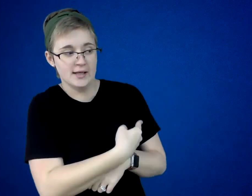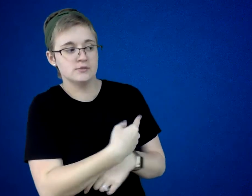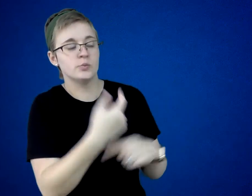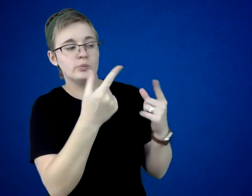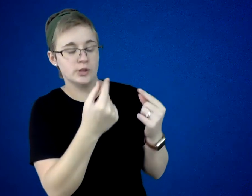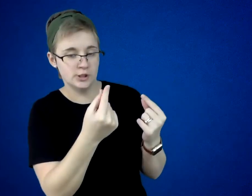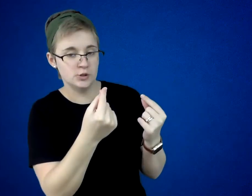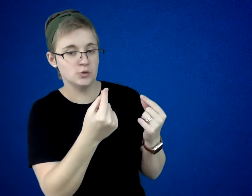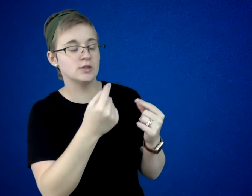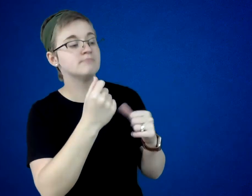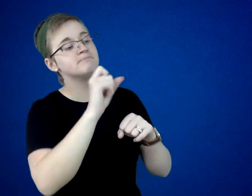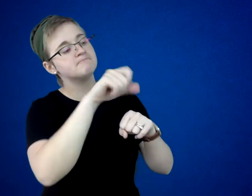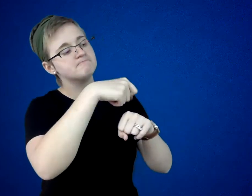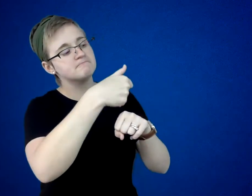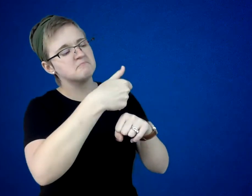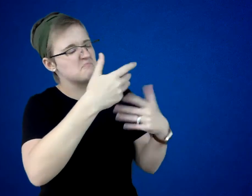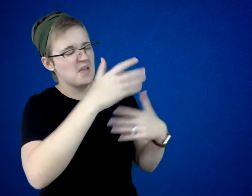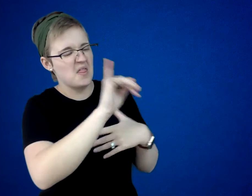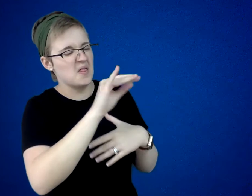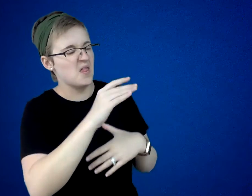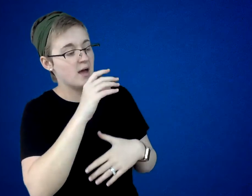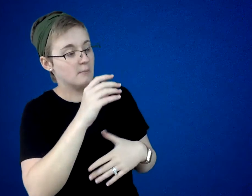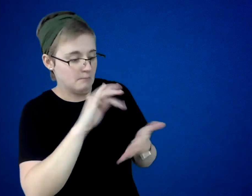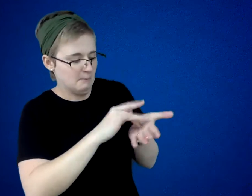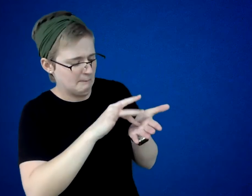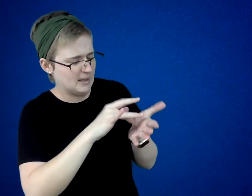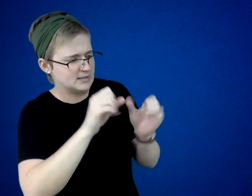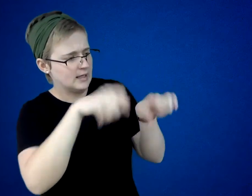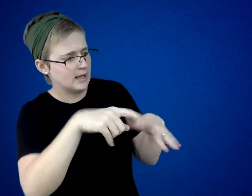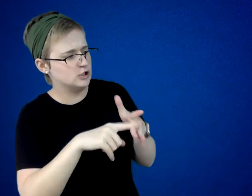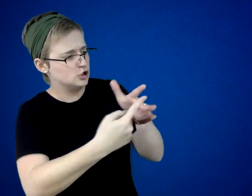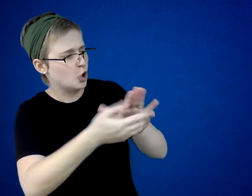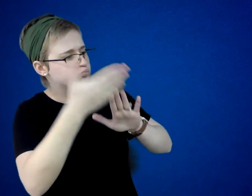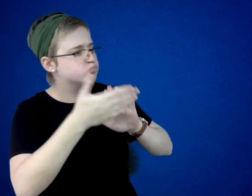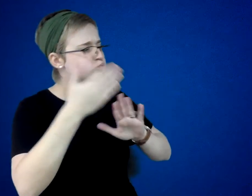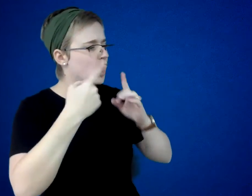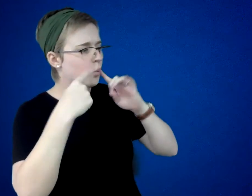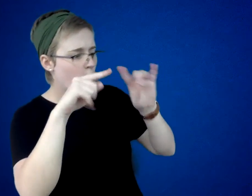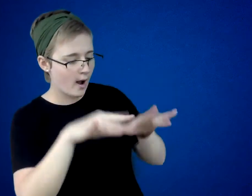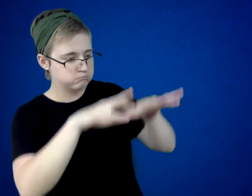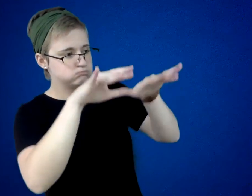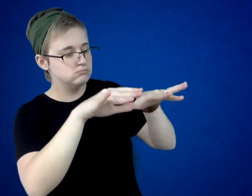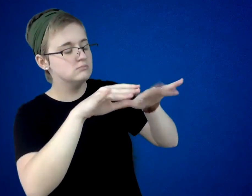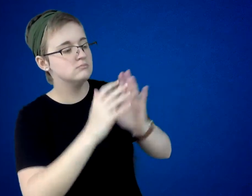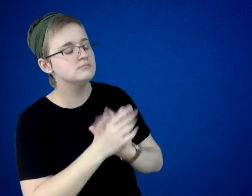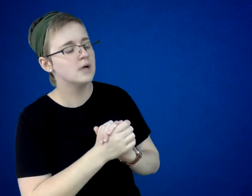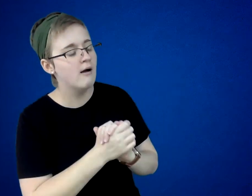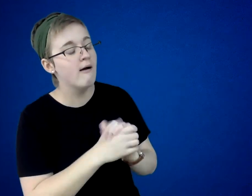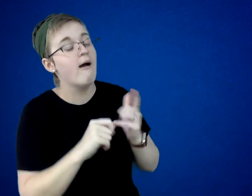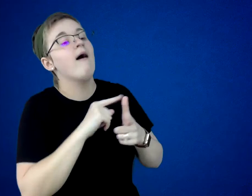is just give that old medicine more of a chance to kick in. Let it start working its magic on you. And then we'll have you come